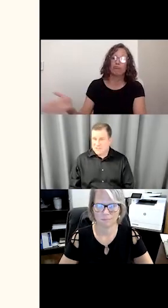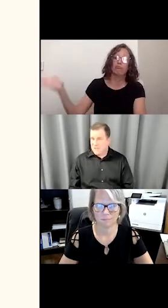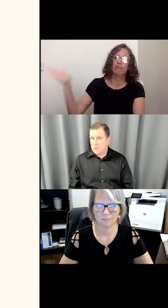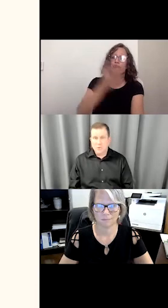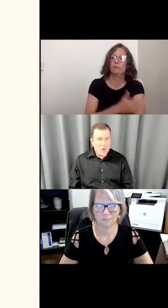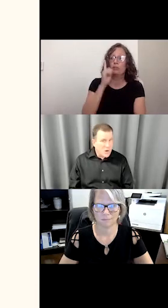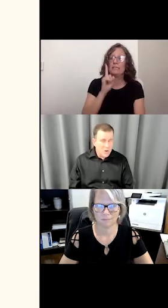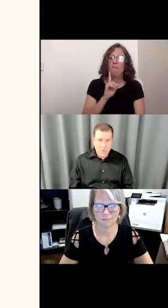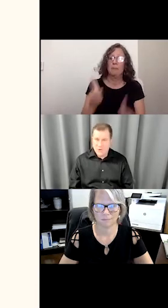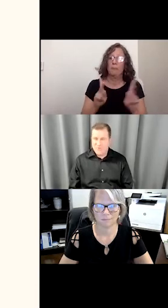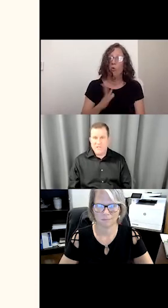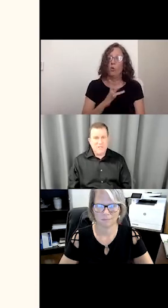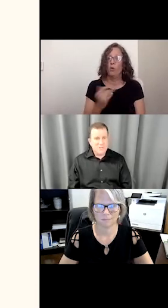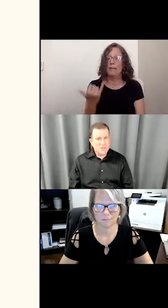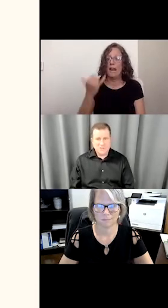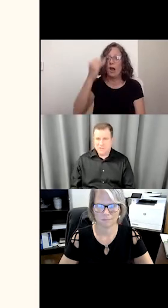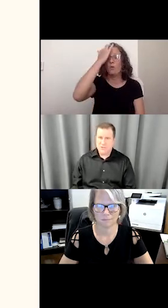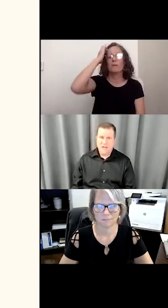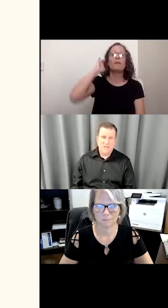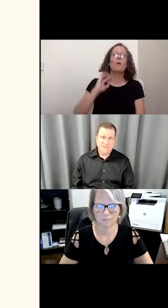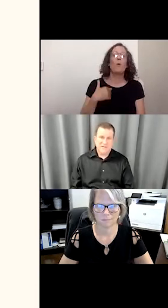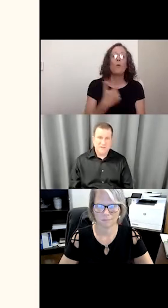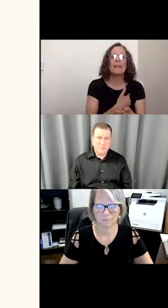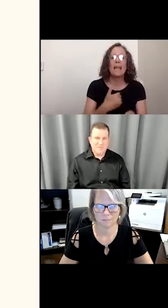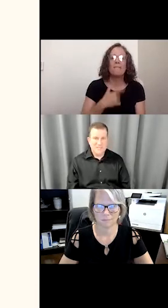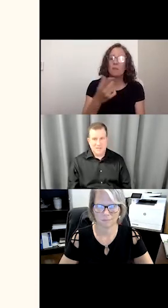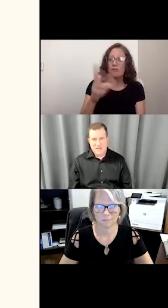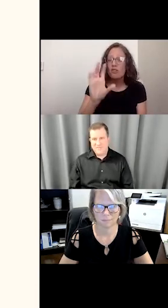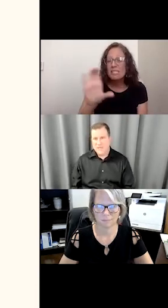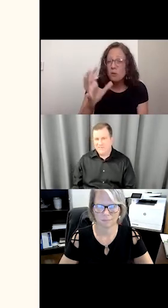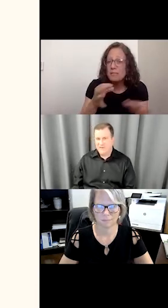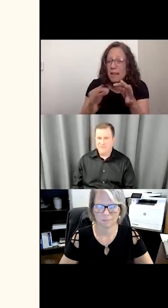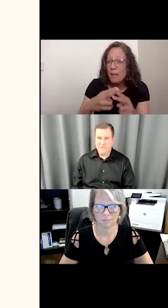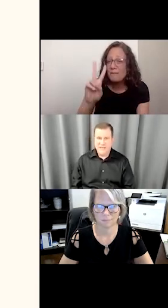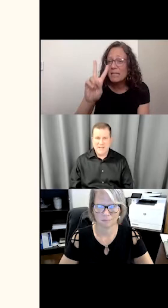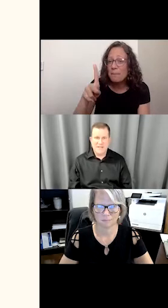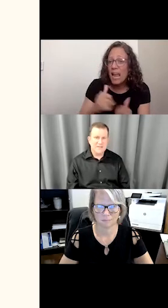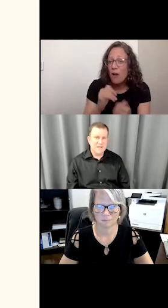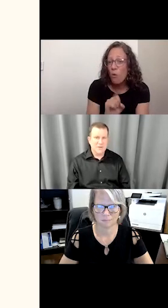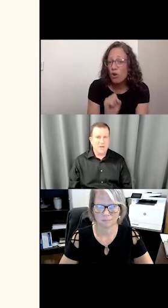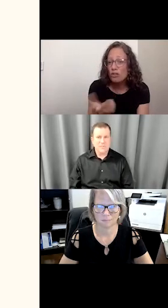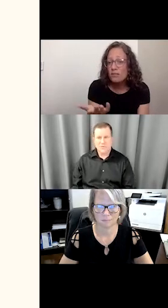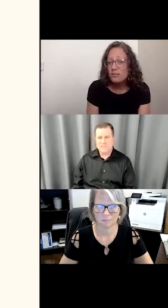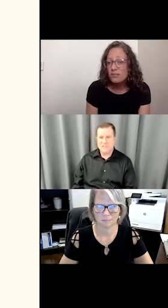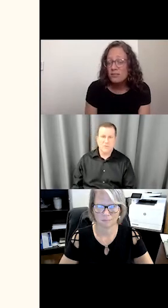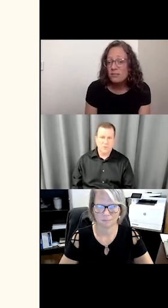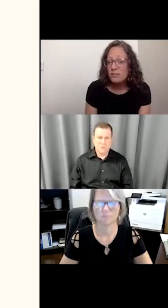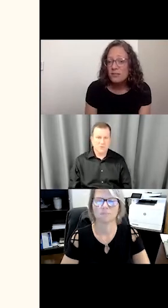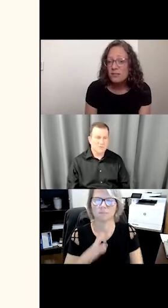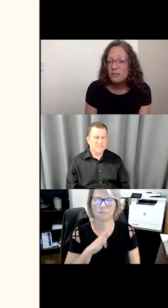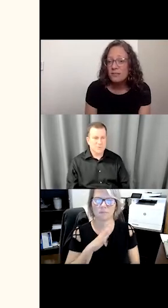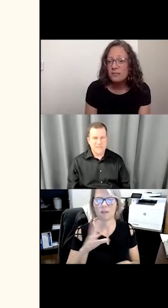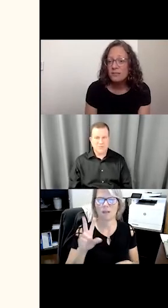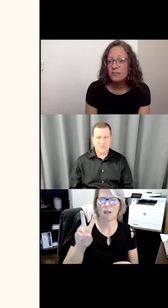Technology has come a long way. We've made huge strides, and deaf people have seen a lot of benefit from that. And I think Christy